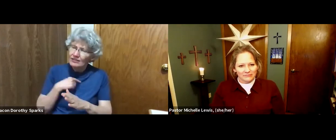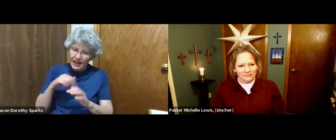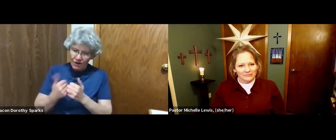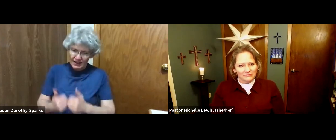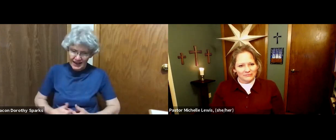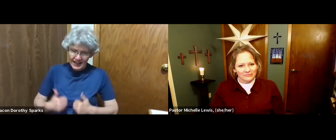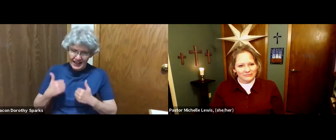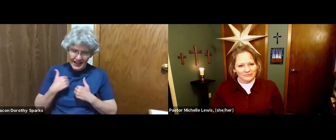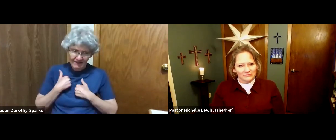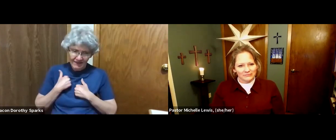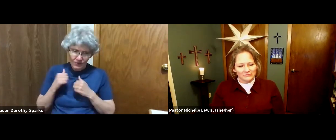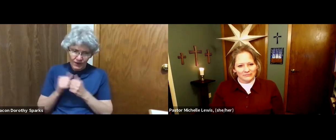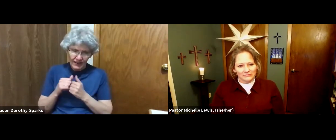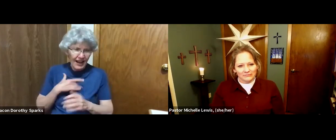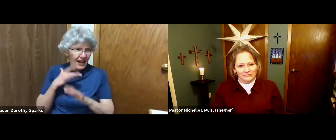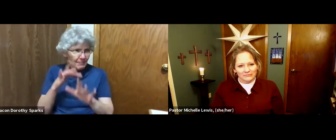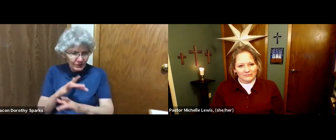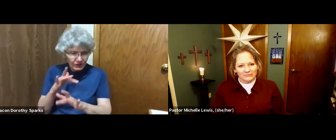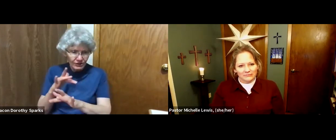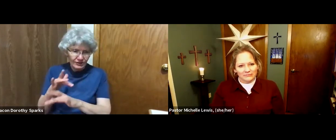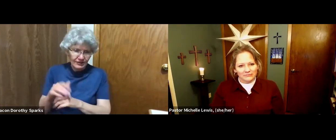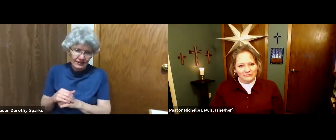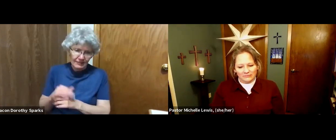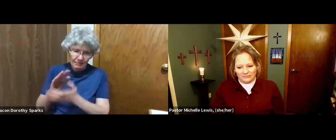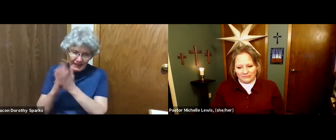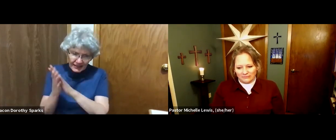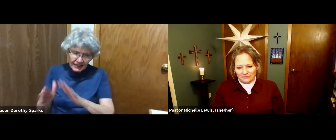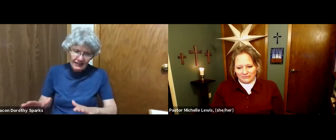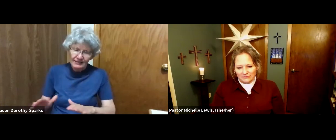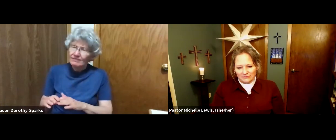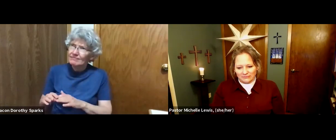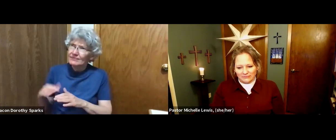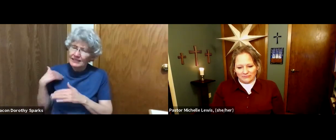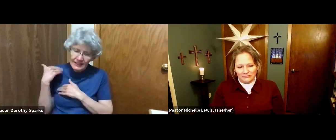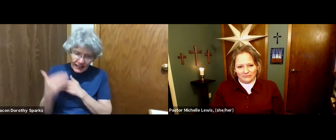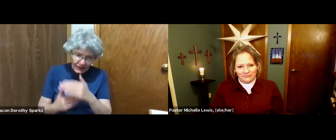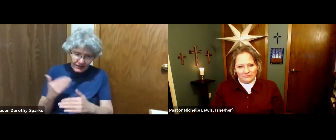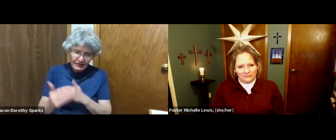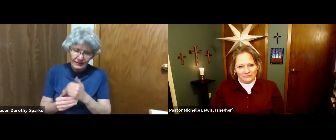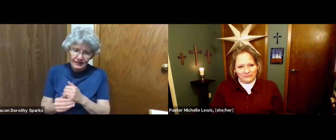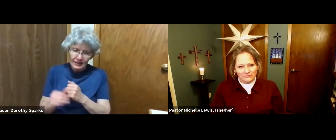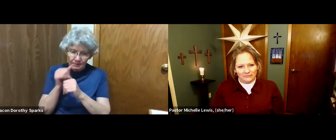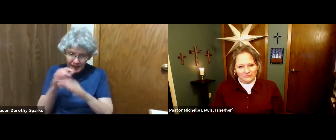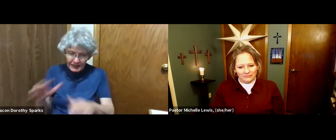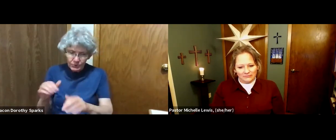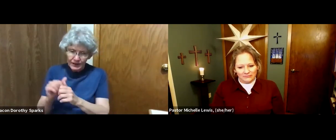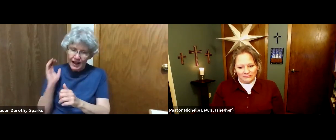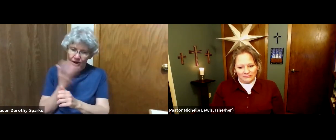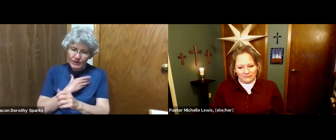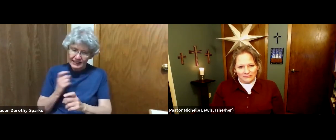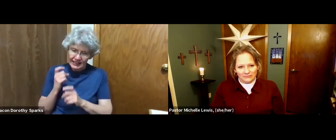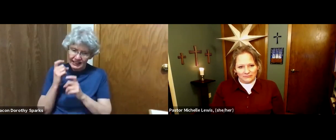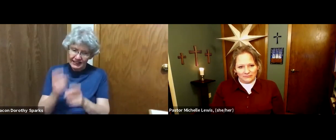in your life, you show us how to live with compassion,